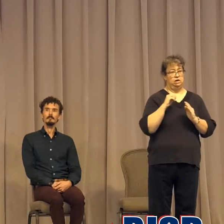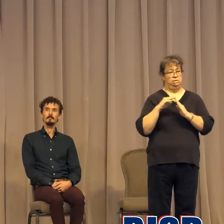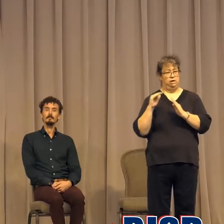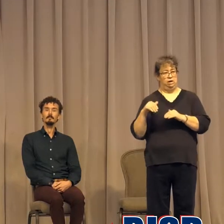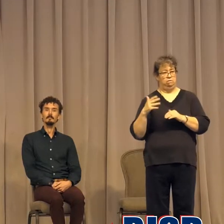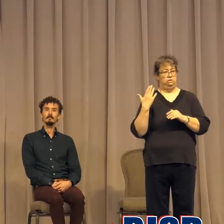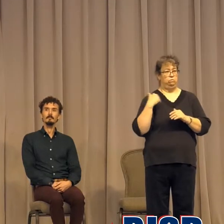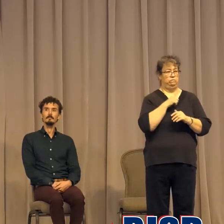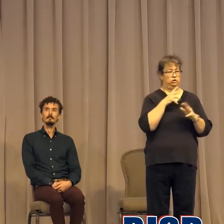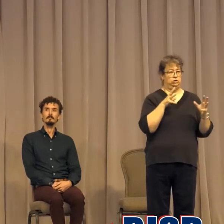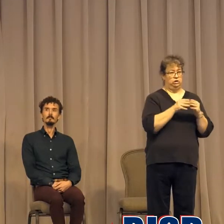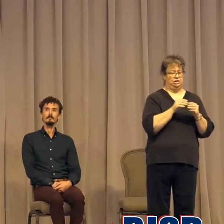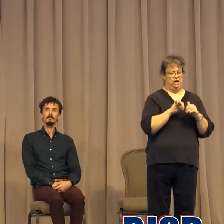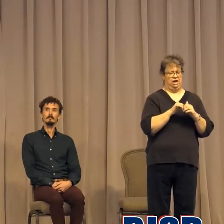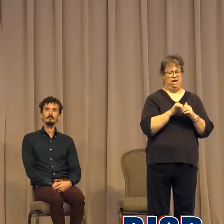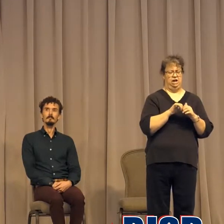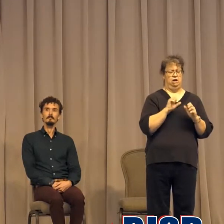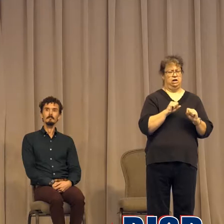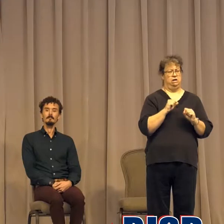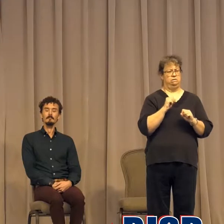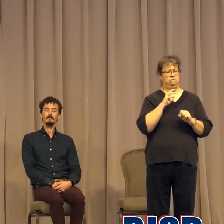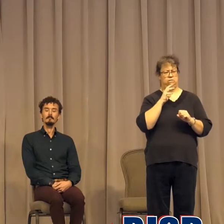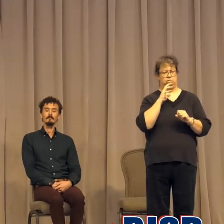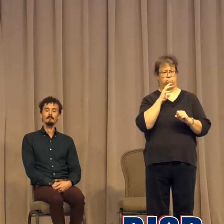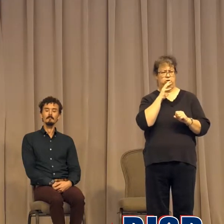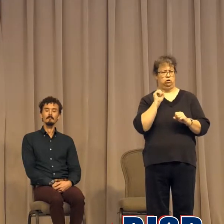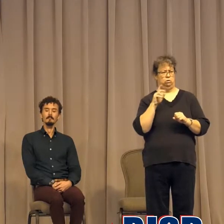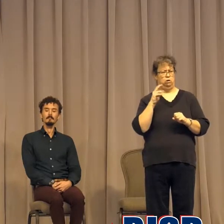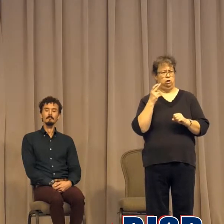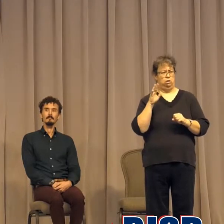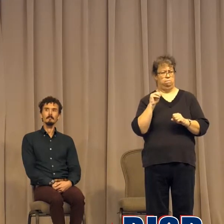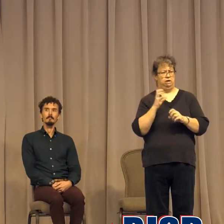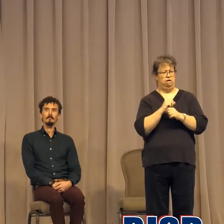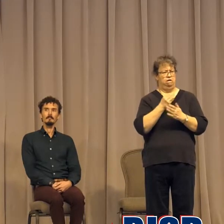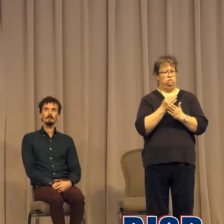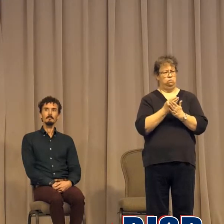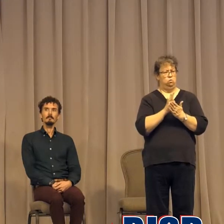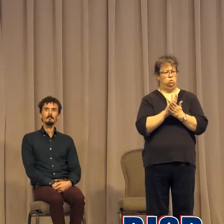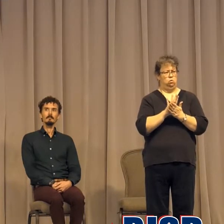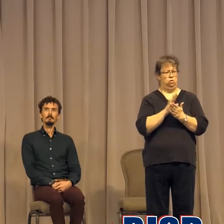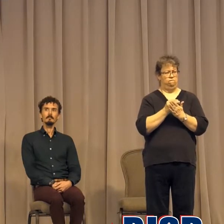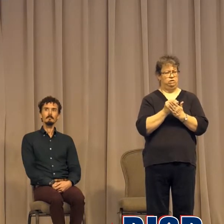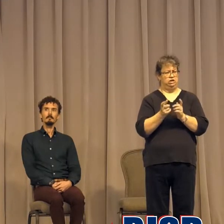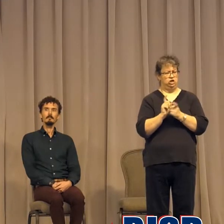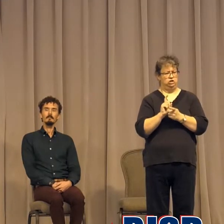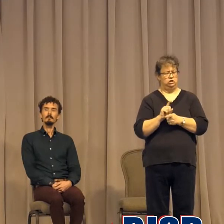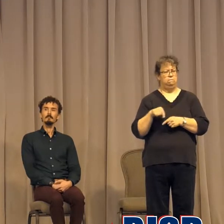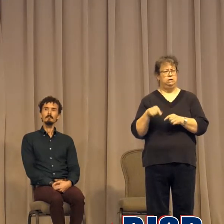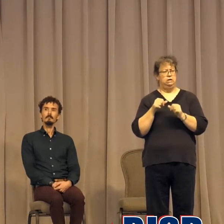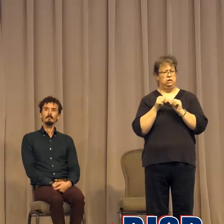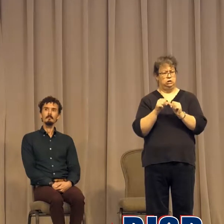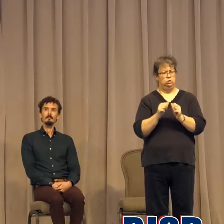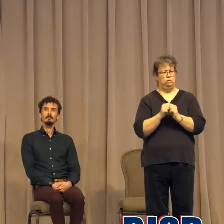previous sessions. How in the world is Speaker Bonnen going to get school funding changed? He continued with